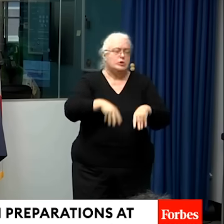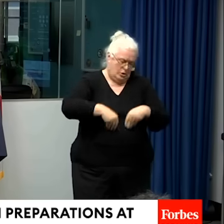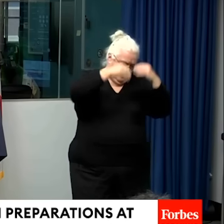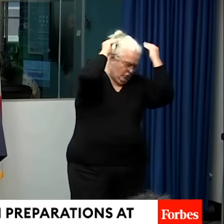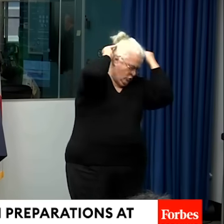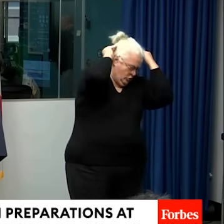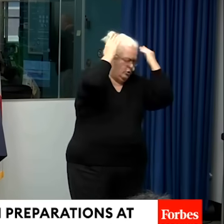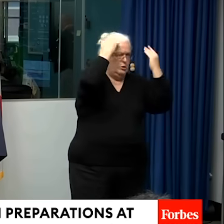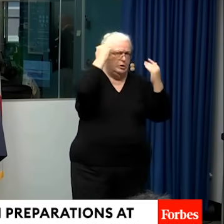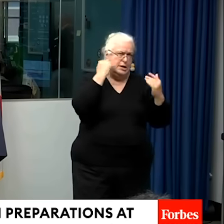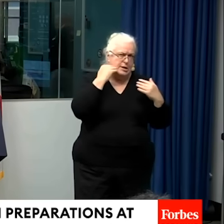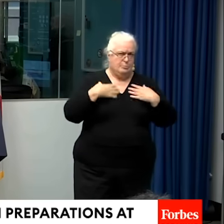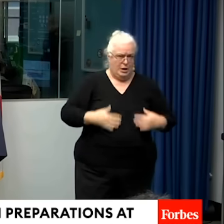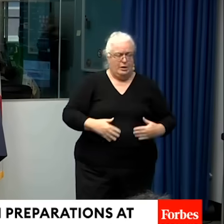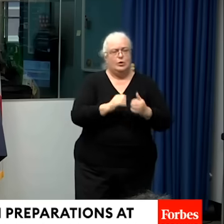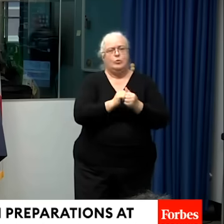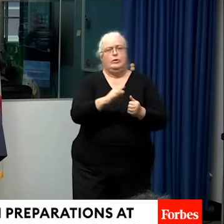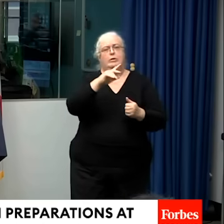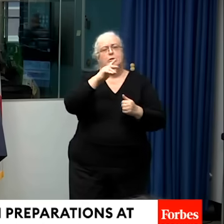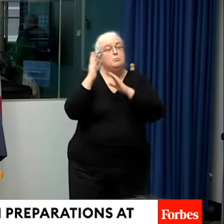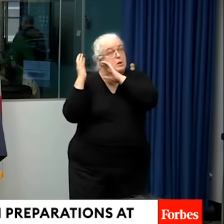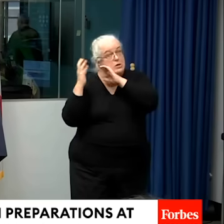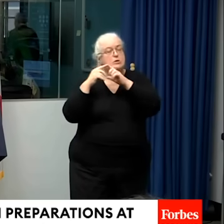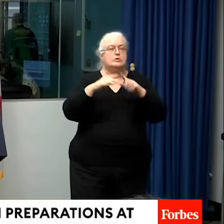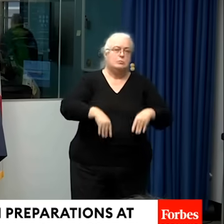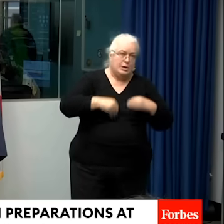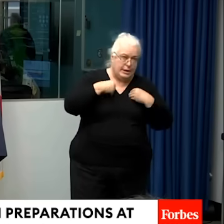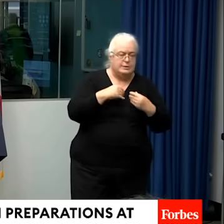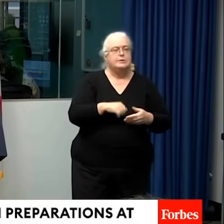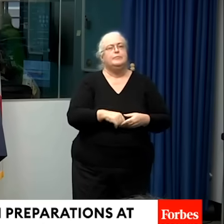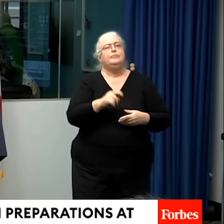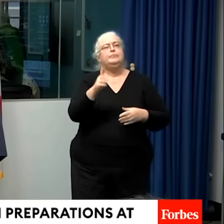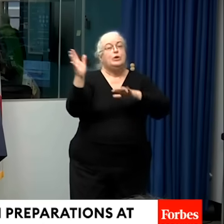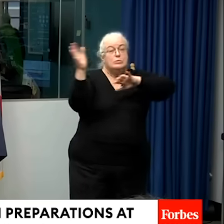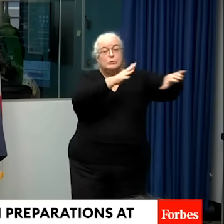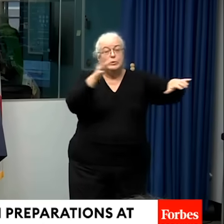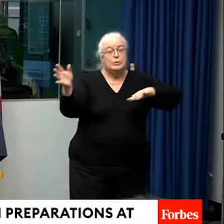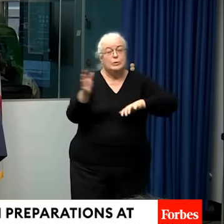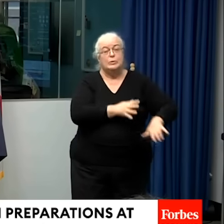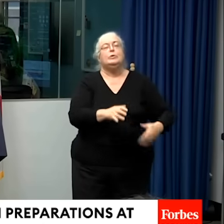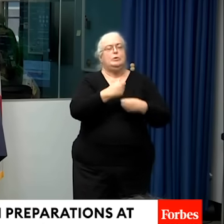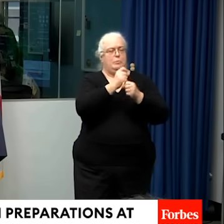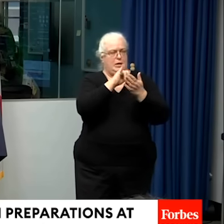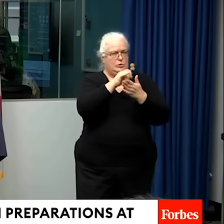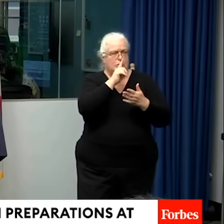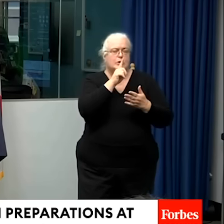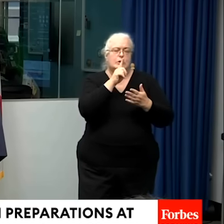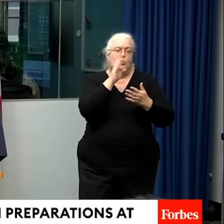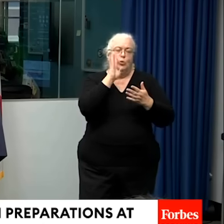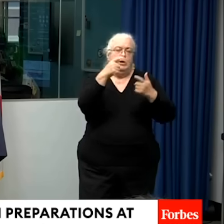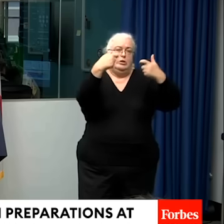body with blankets and or pillows. Strong wind gusts may cause down power lines and trees, and these are